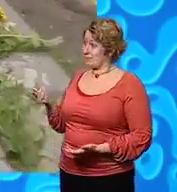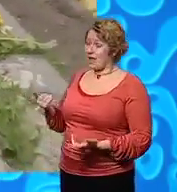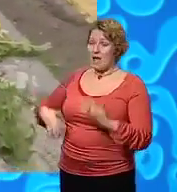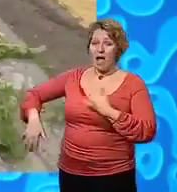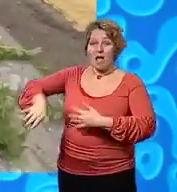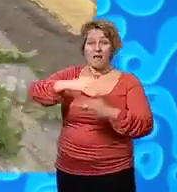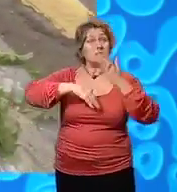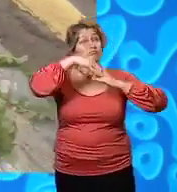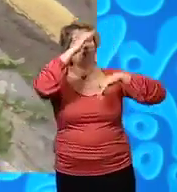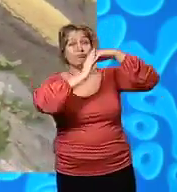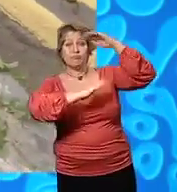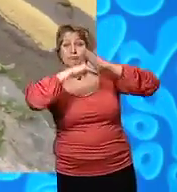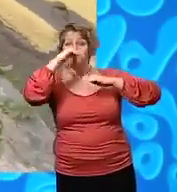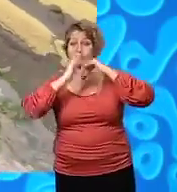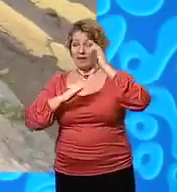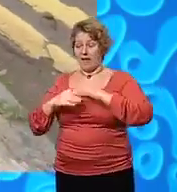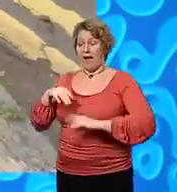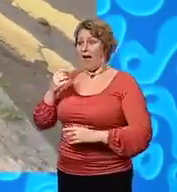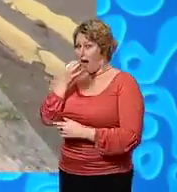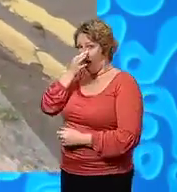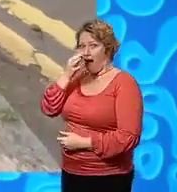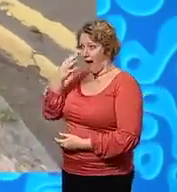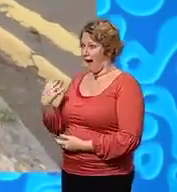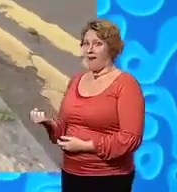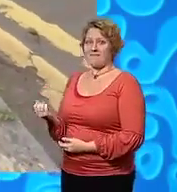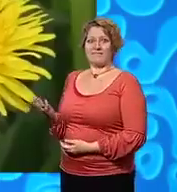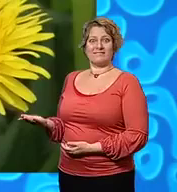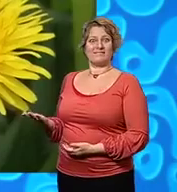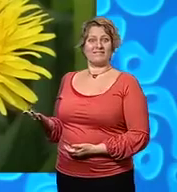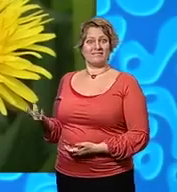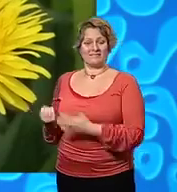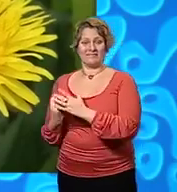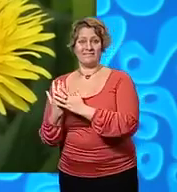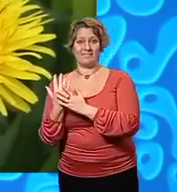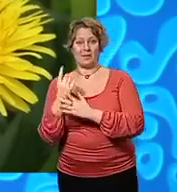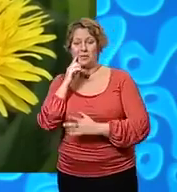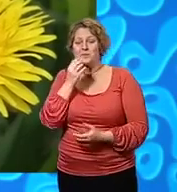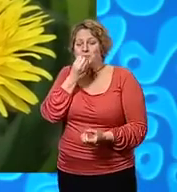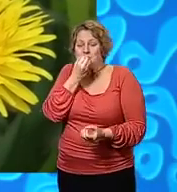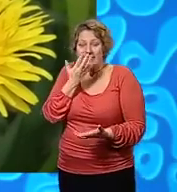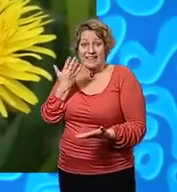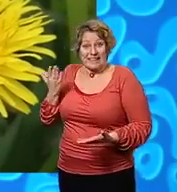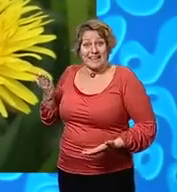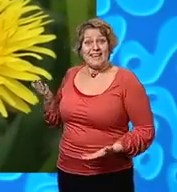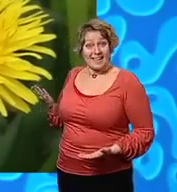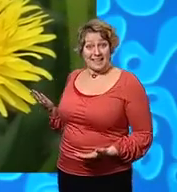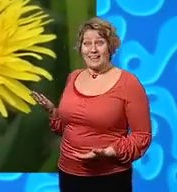In amongst the concrete, dandelion lives, dandelion looking very